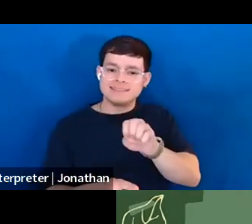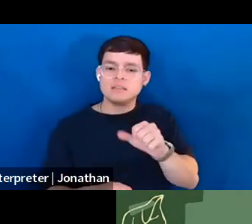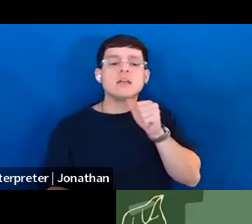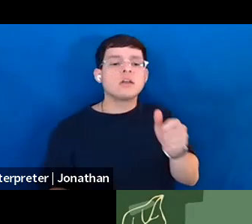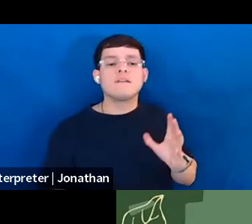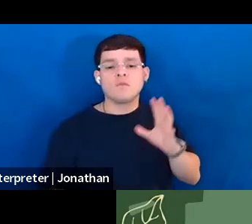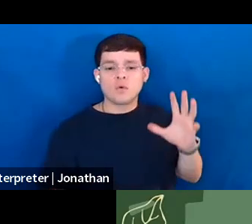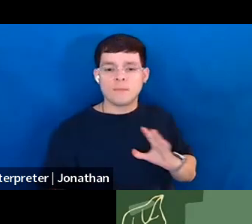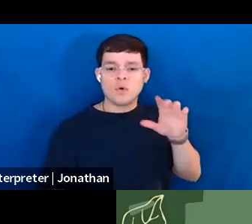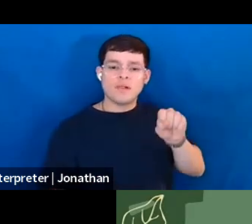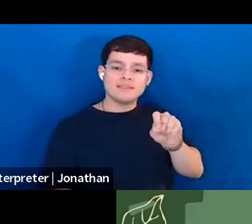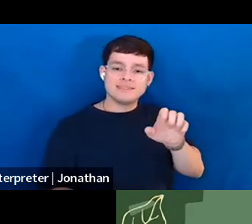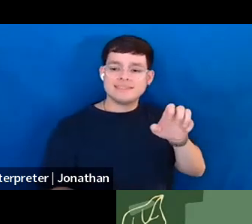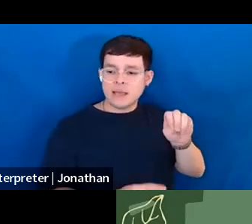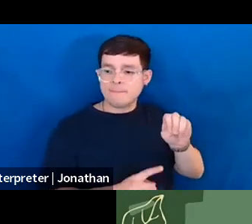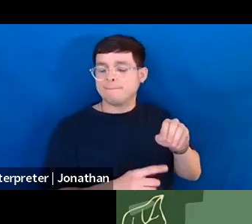learning spaces.